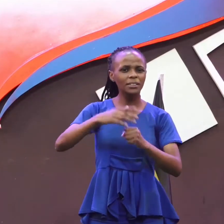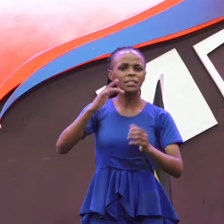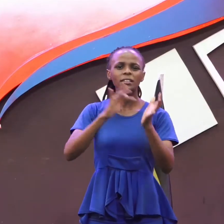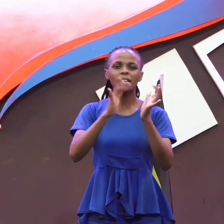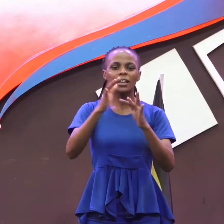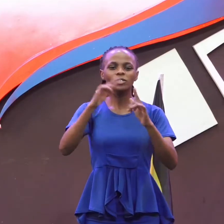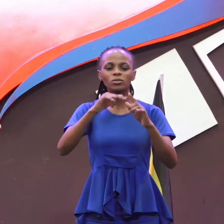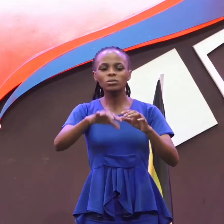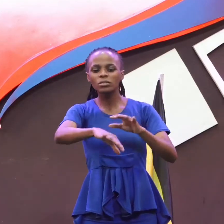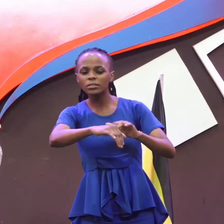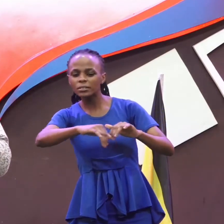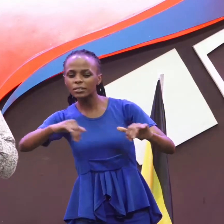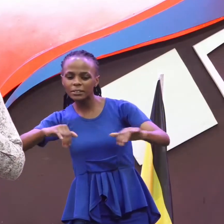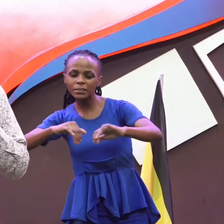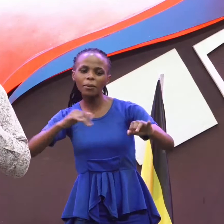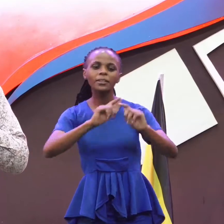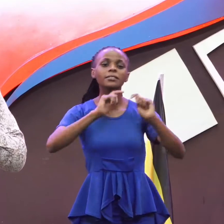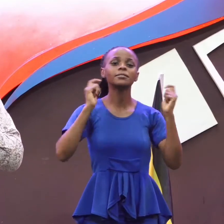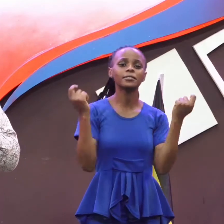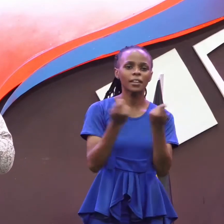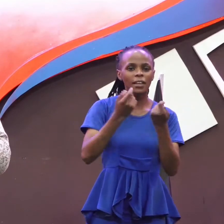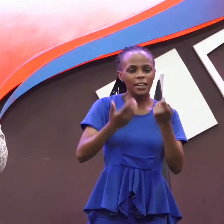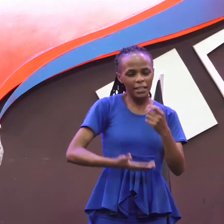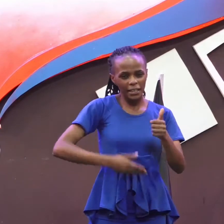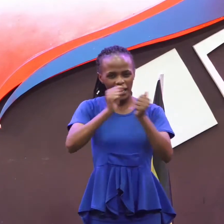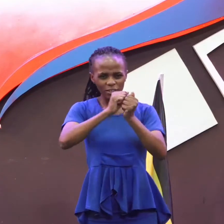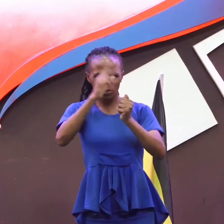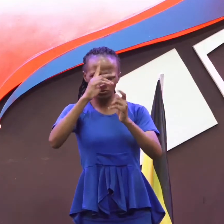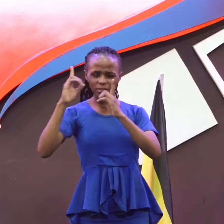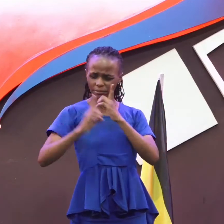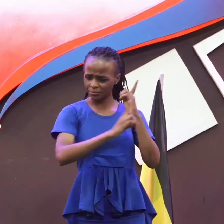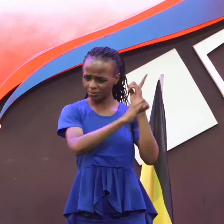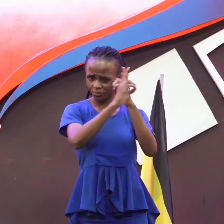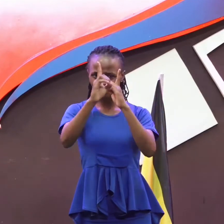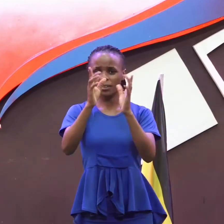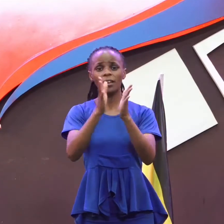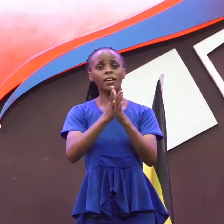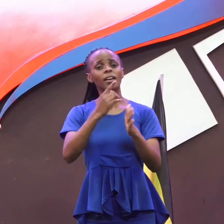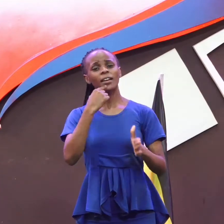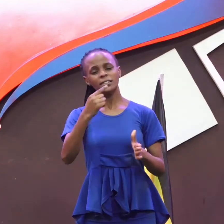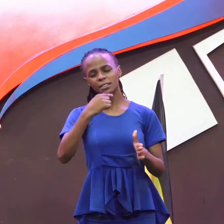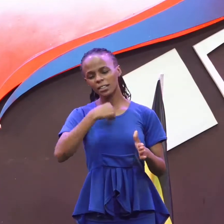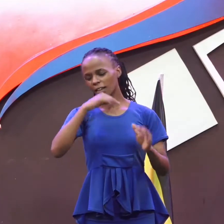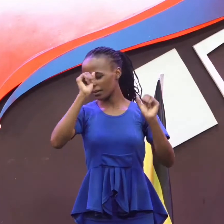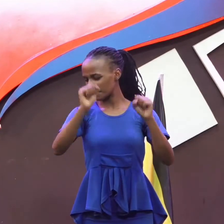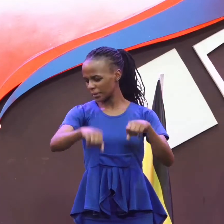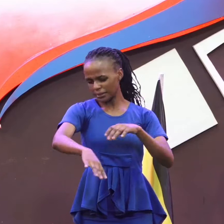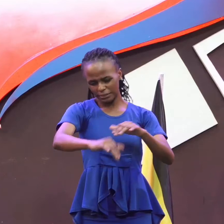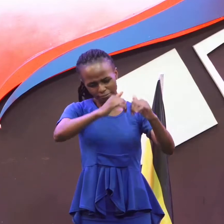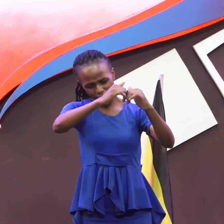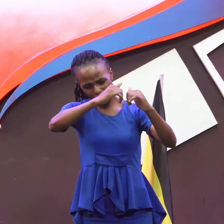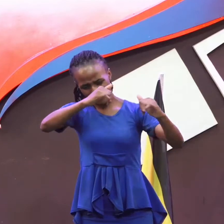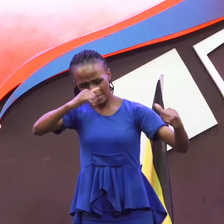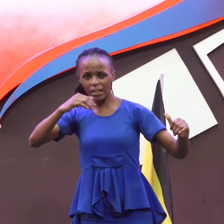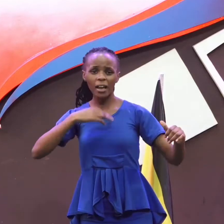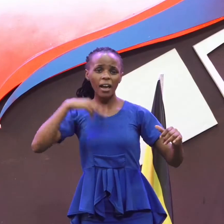Jesus to divide his team. He had 12 disciples. And he said, I have to